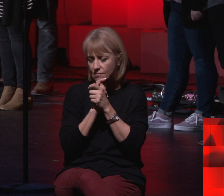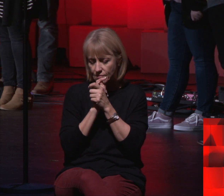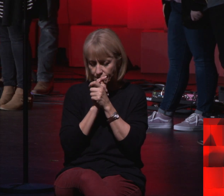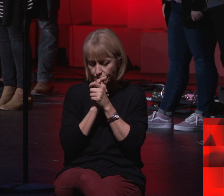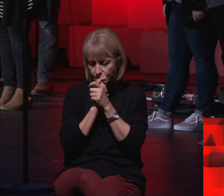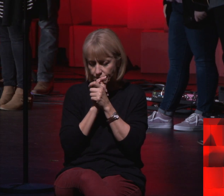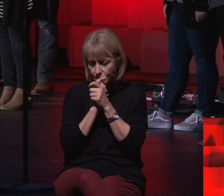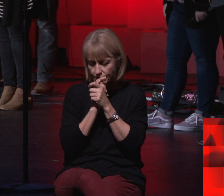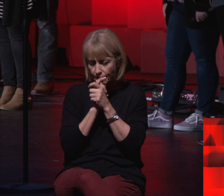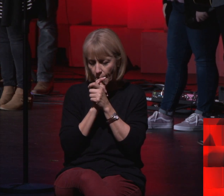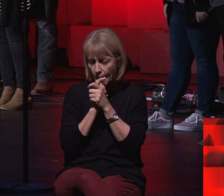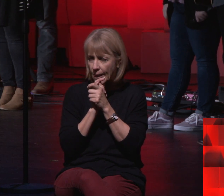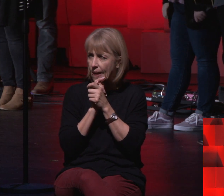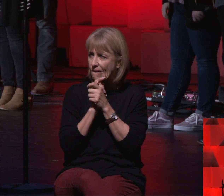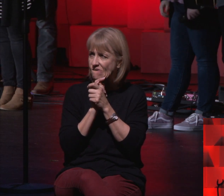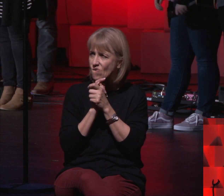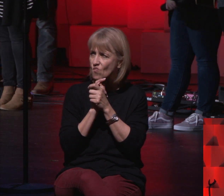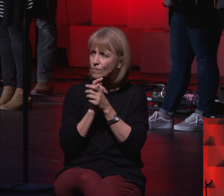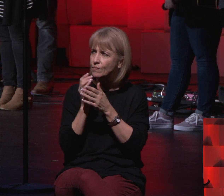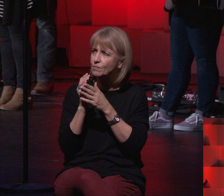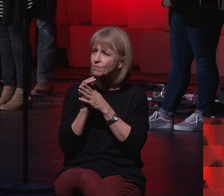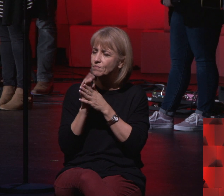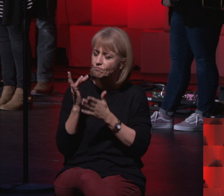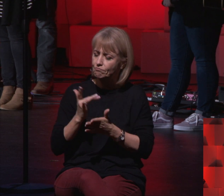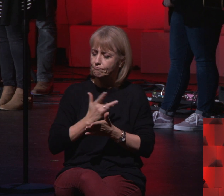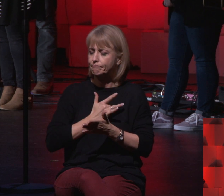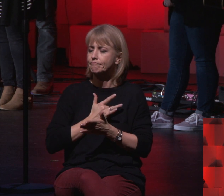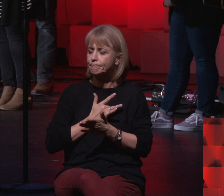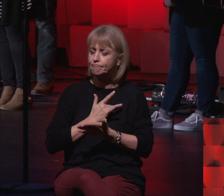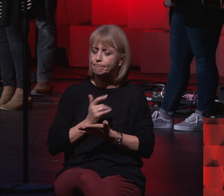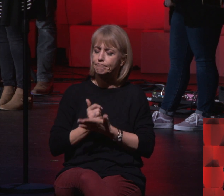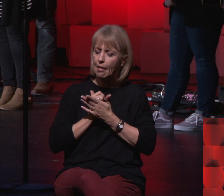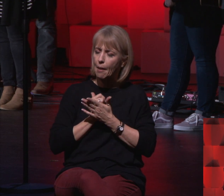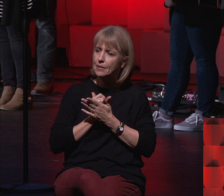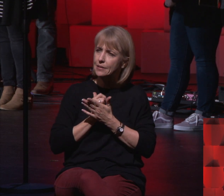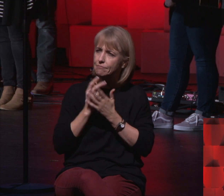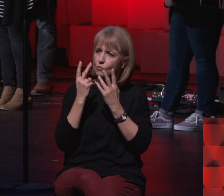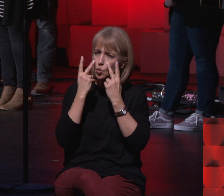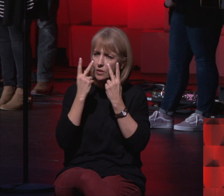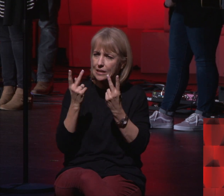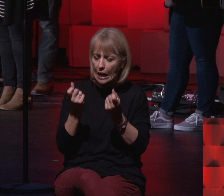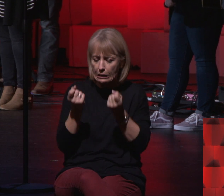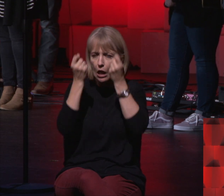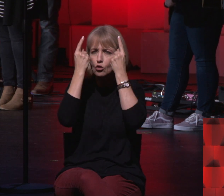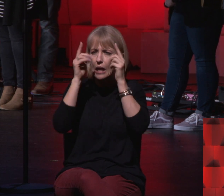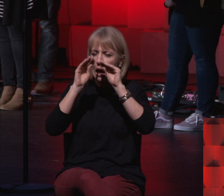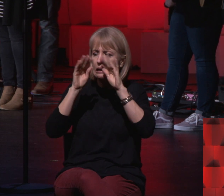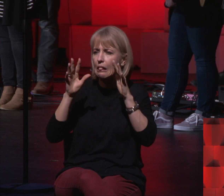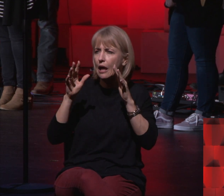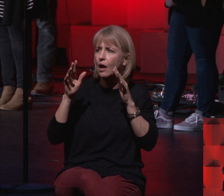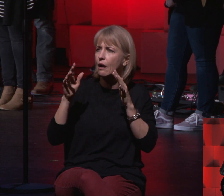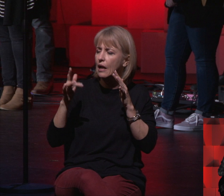Father, would you just move in our hearts now? Help us to see and understand. I pray that your love would be strong in this room. Each of us would sense